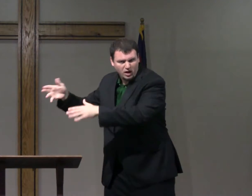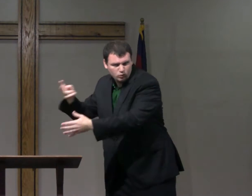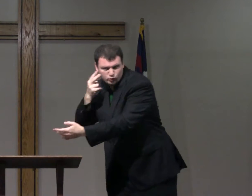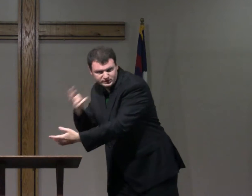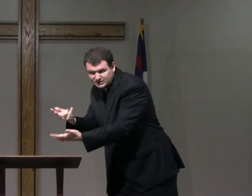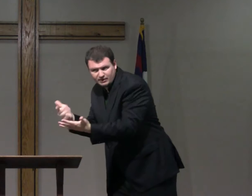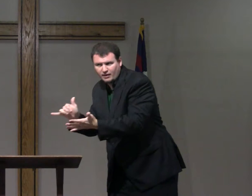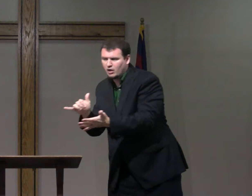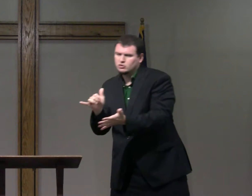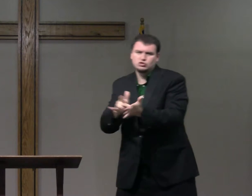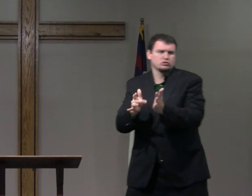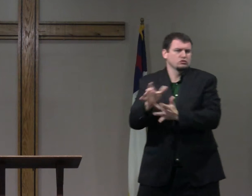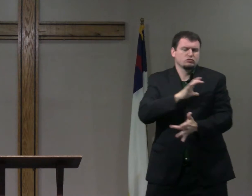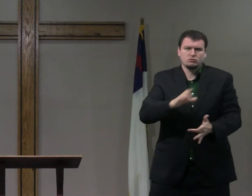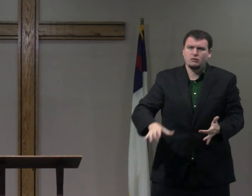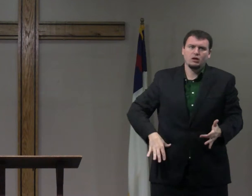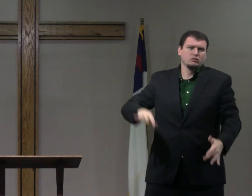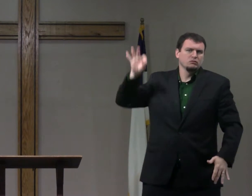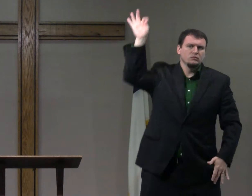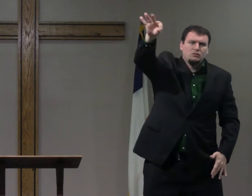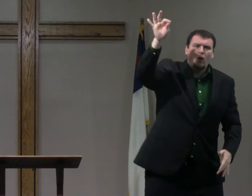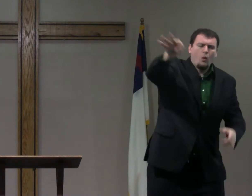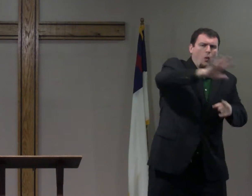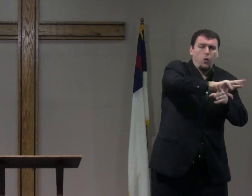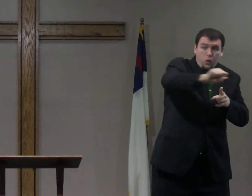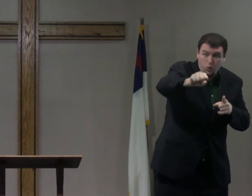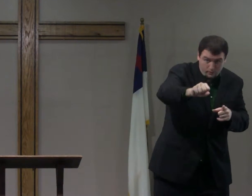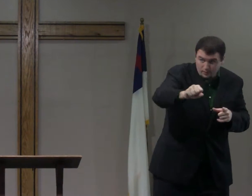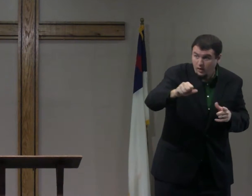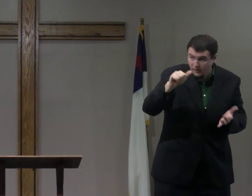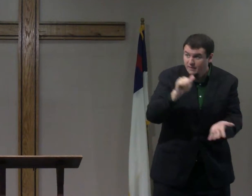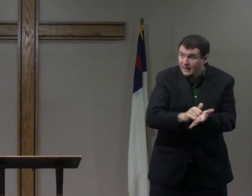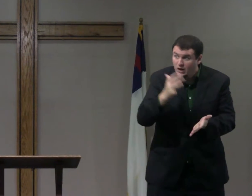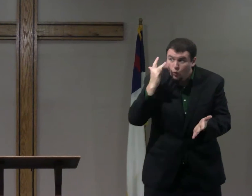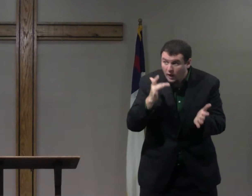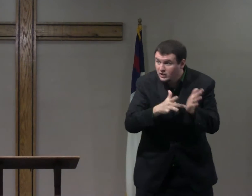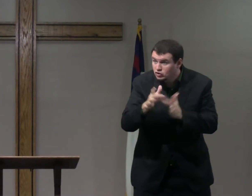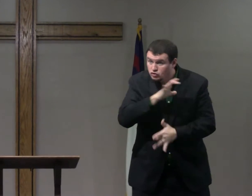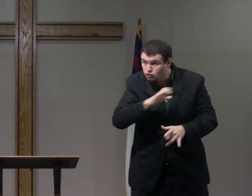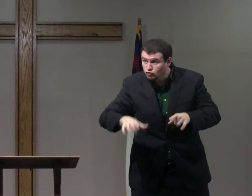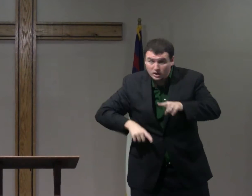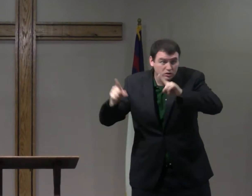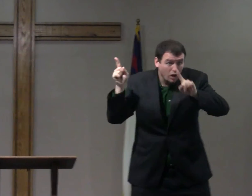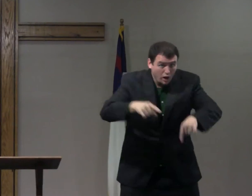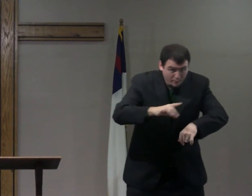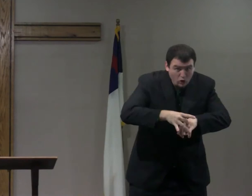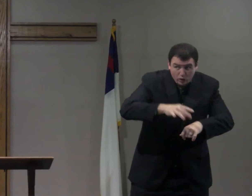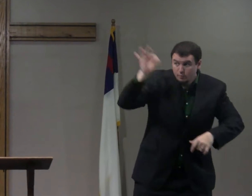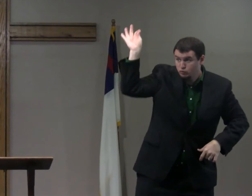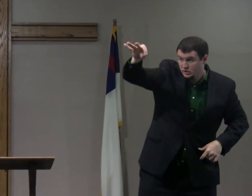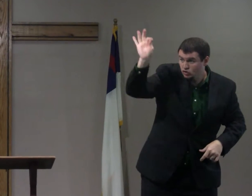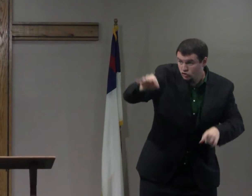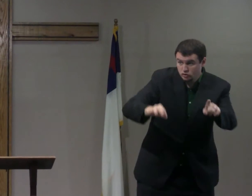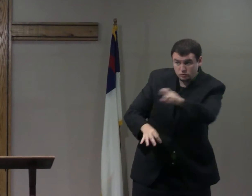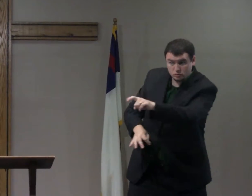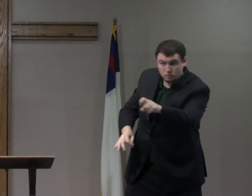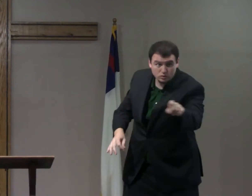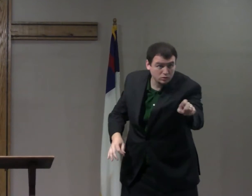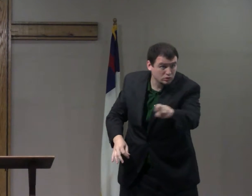We recently studied the Sermon on the Mount, and he had great things to say. He preached